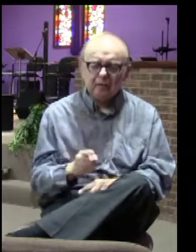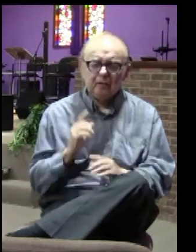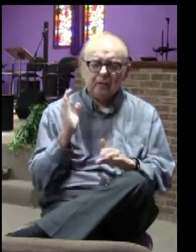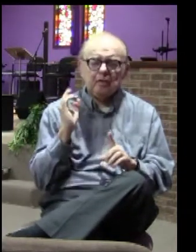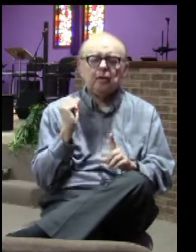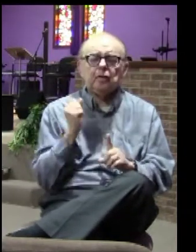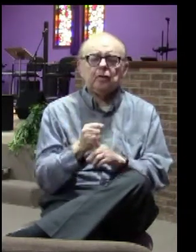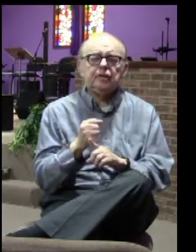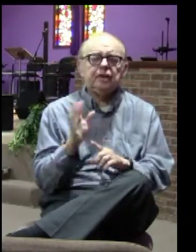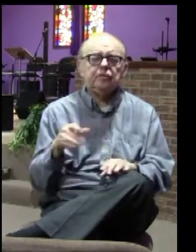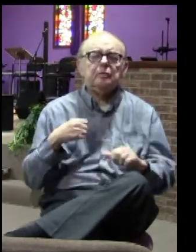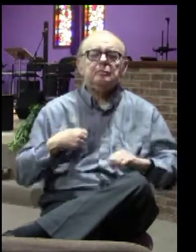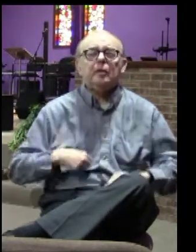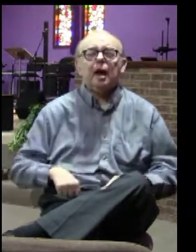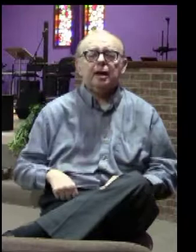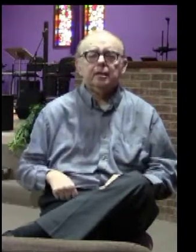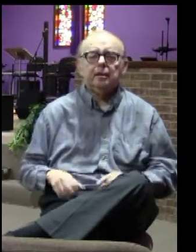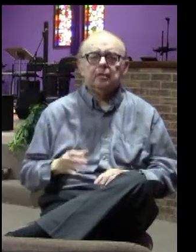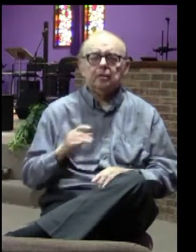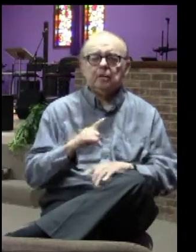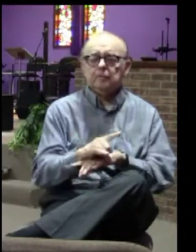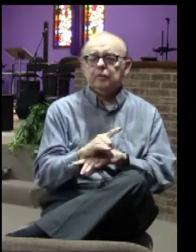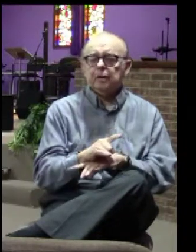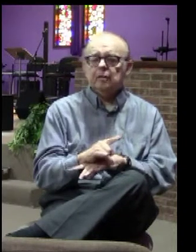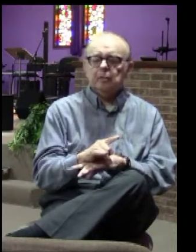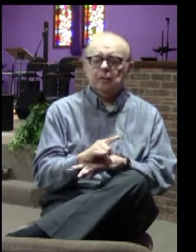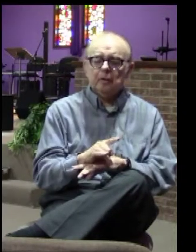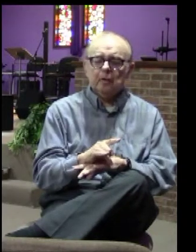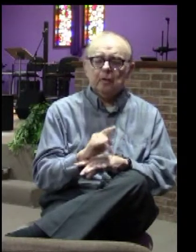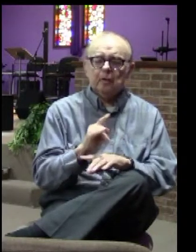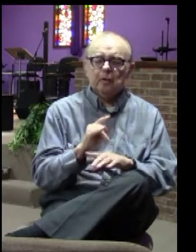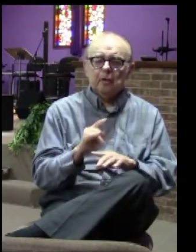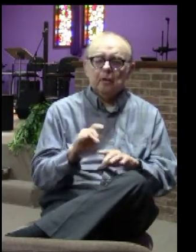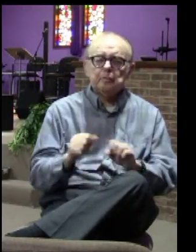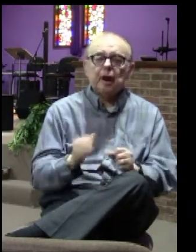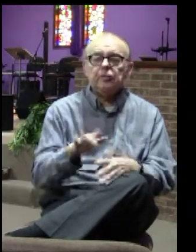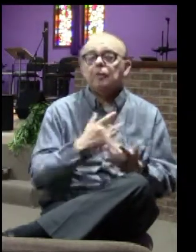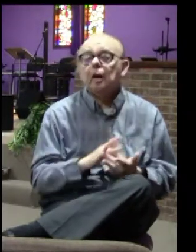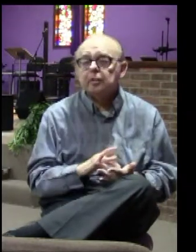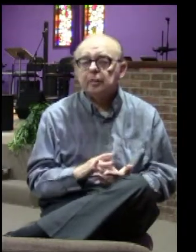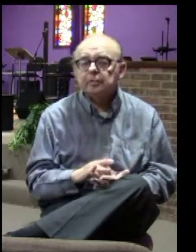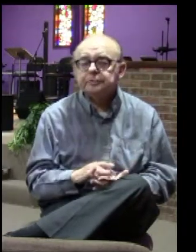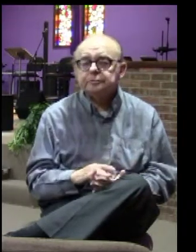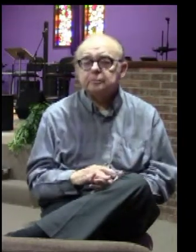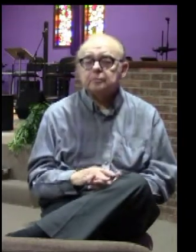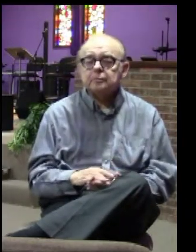attacks your pride. Betrayal breaks your heart.